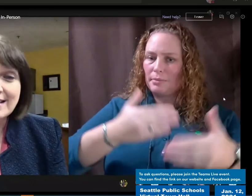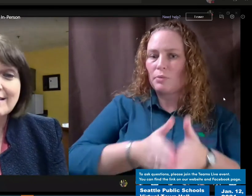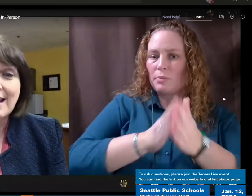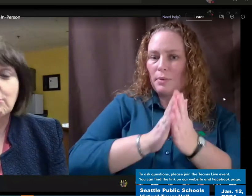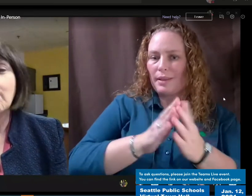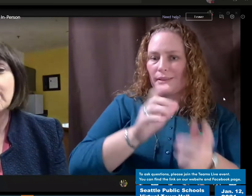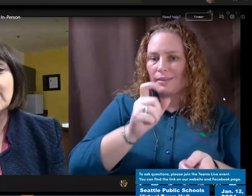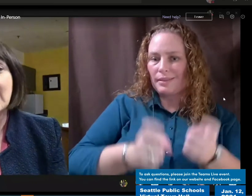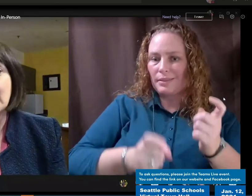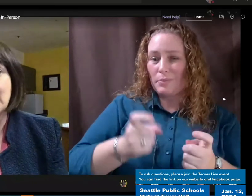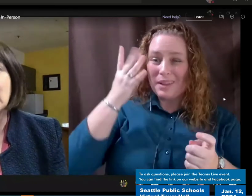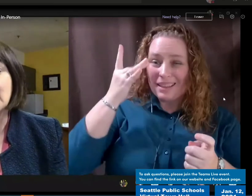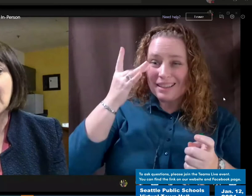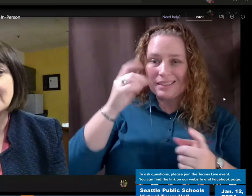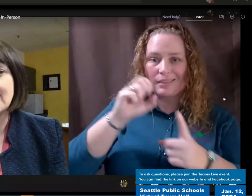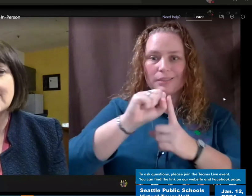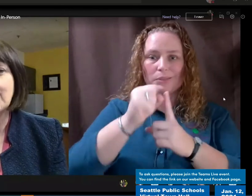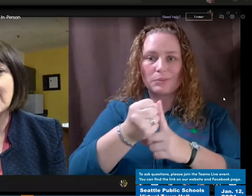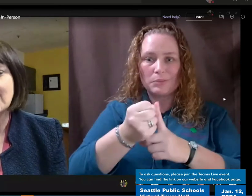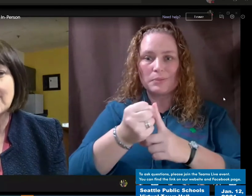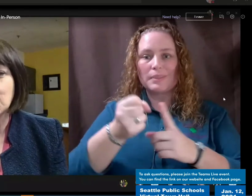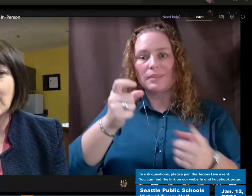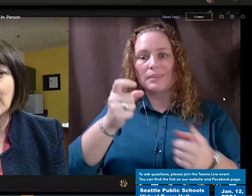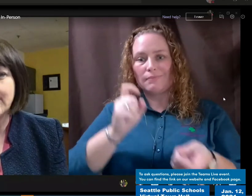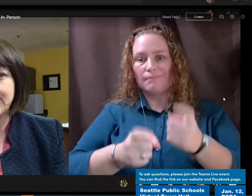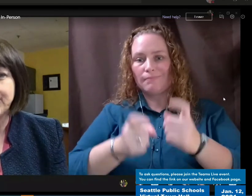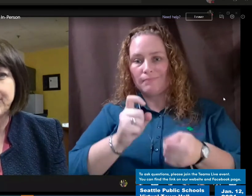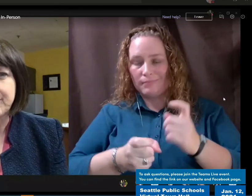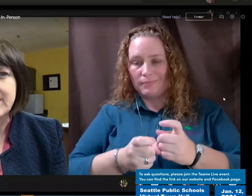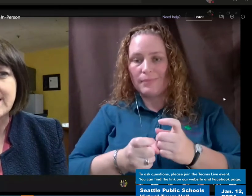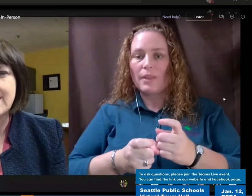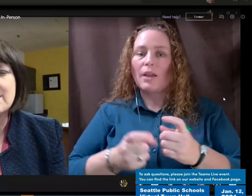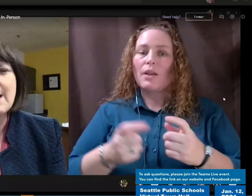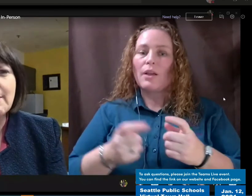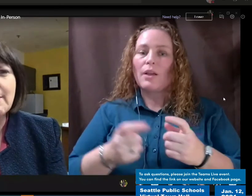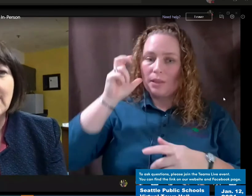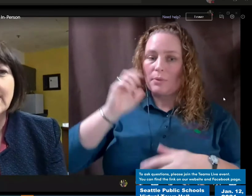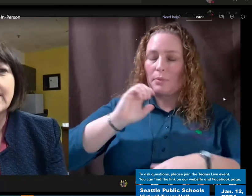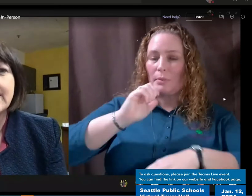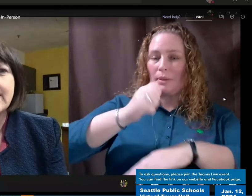listened, and we'll put an appeal process in place as well.